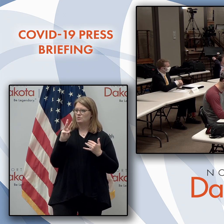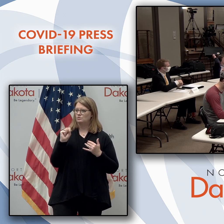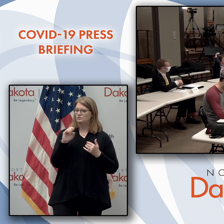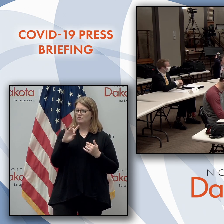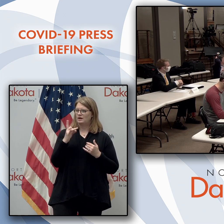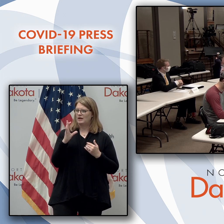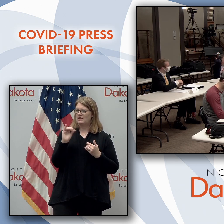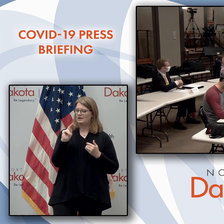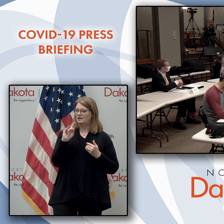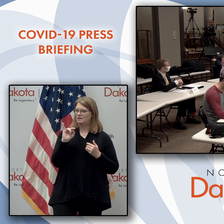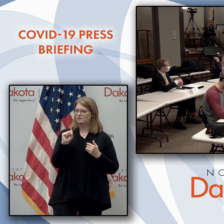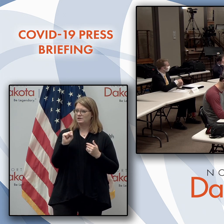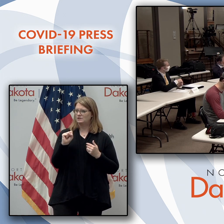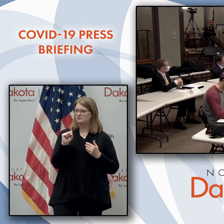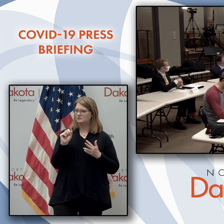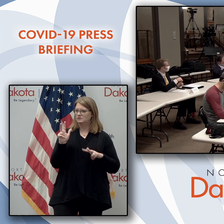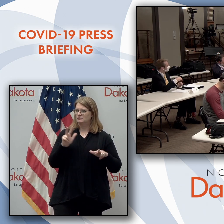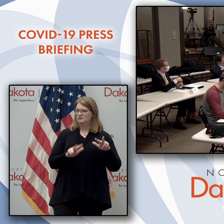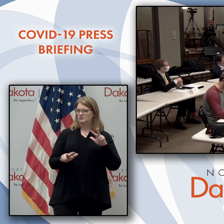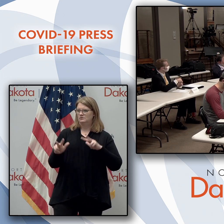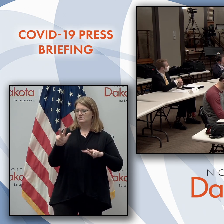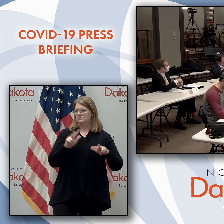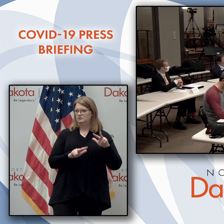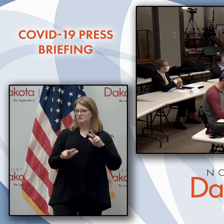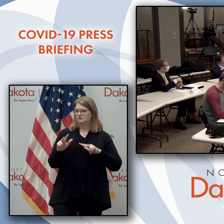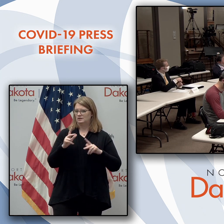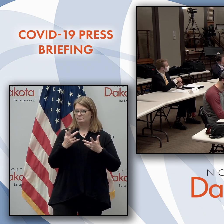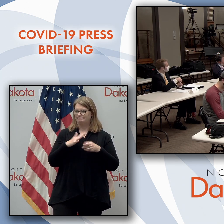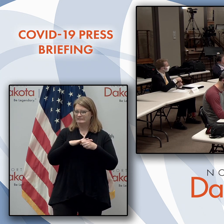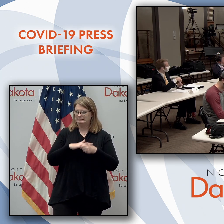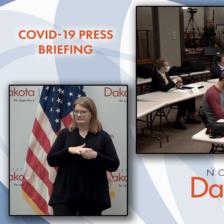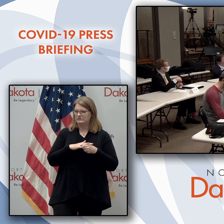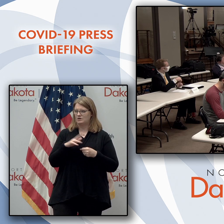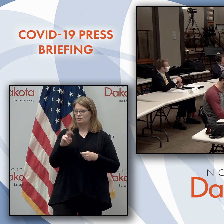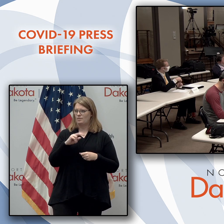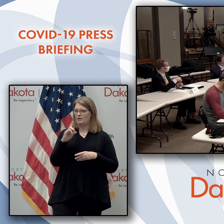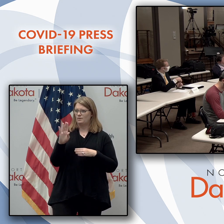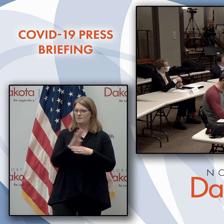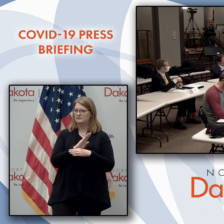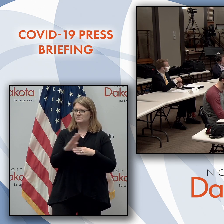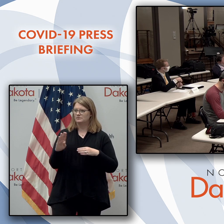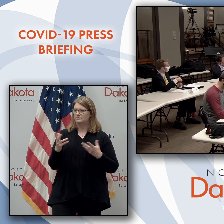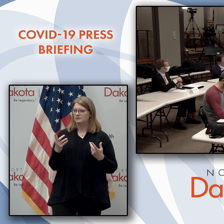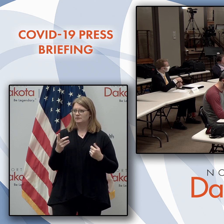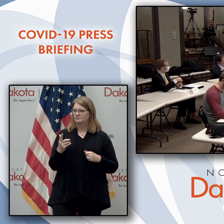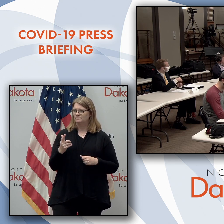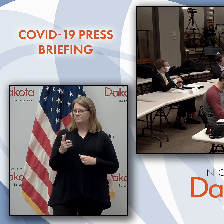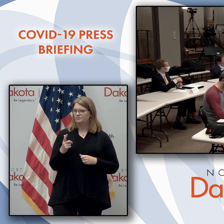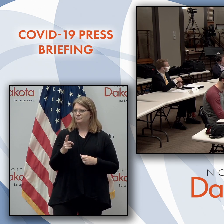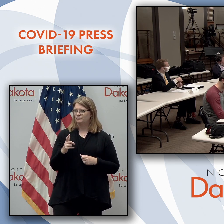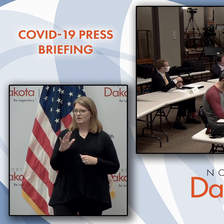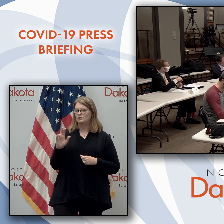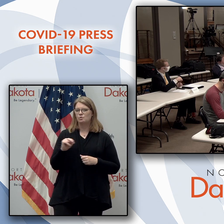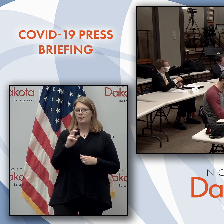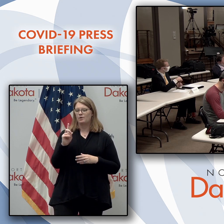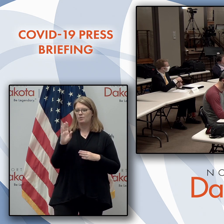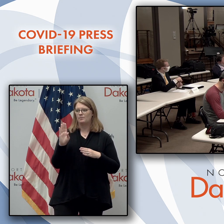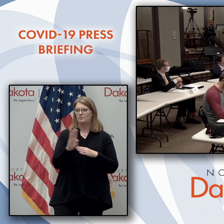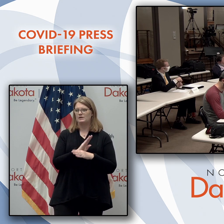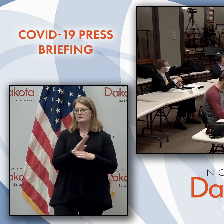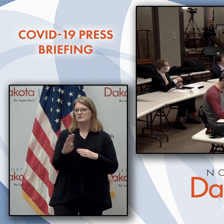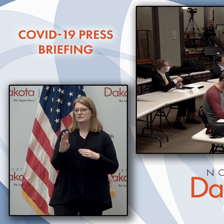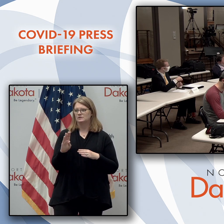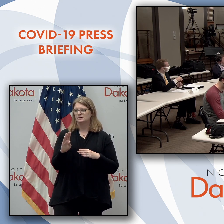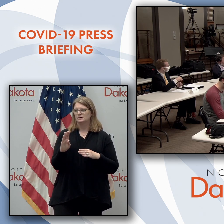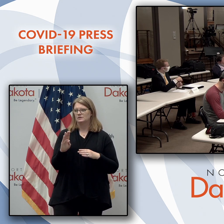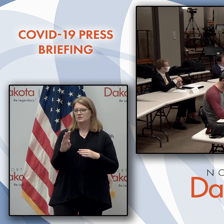counties, the pain and uncertainty is increasing for North Dakota businesses. What is your estimate of how many North Dakota businesses,